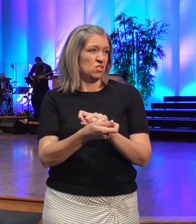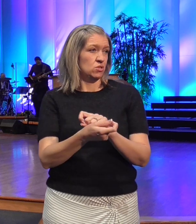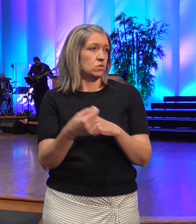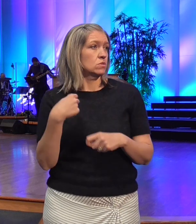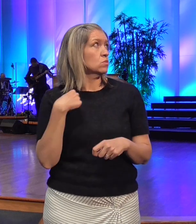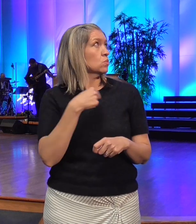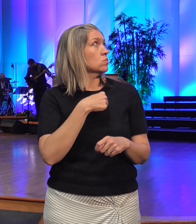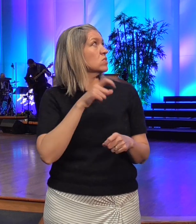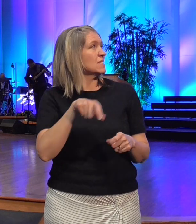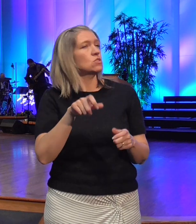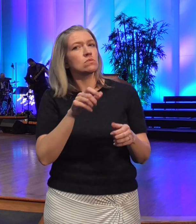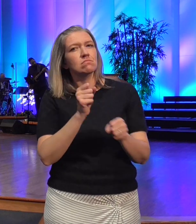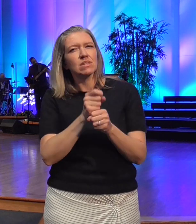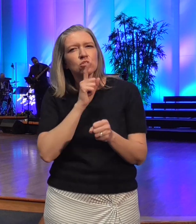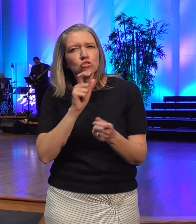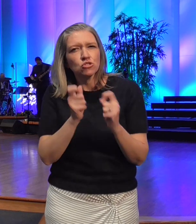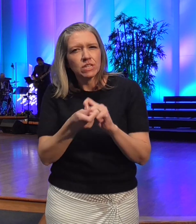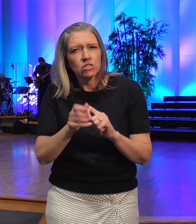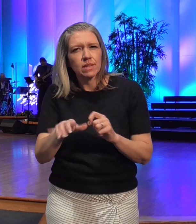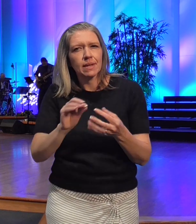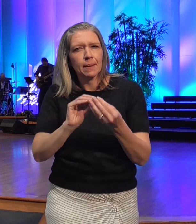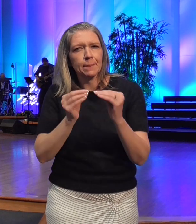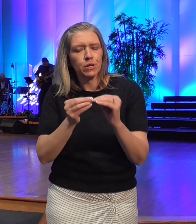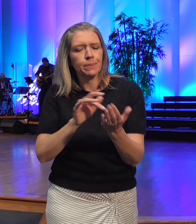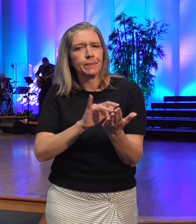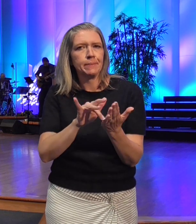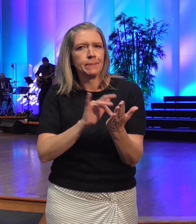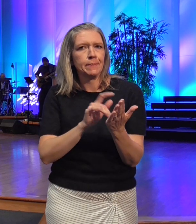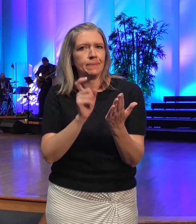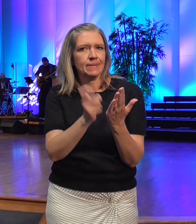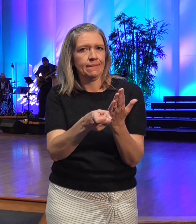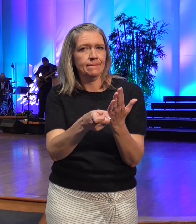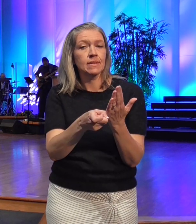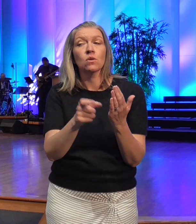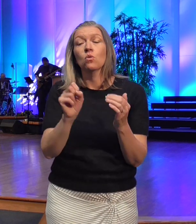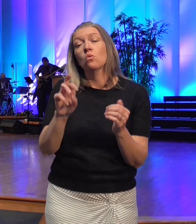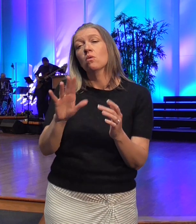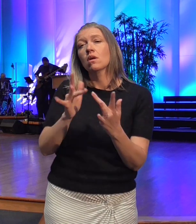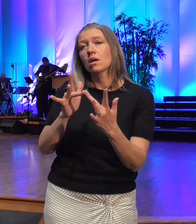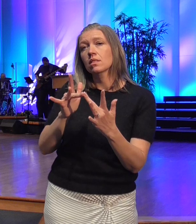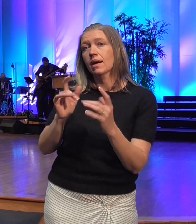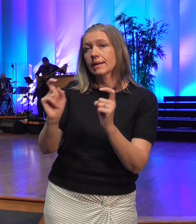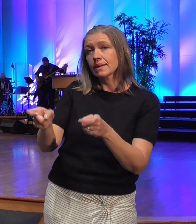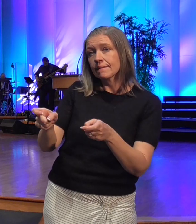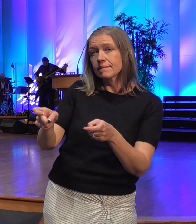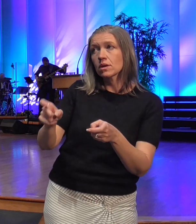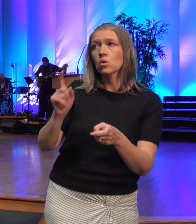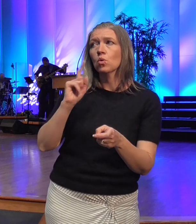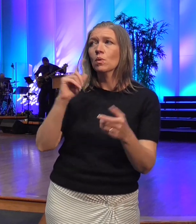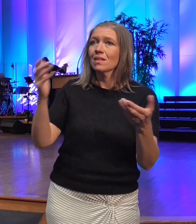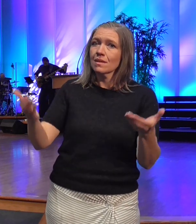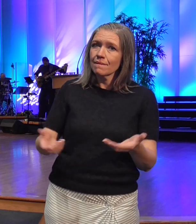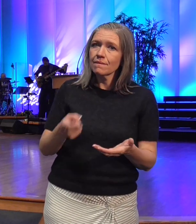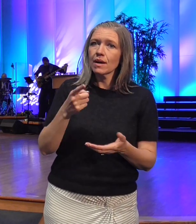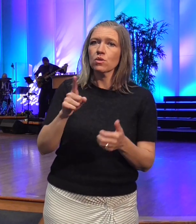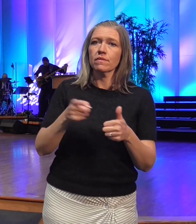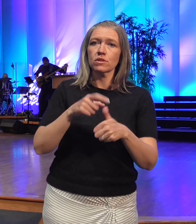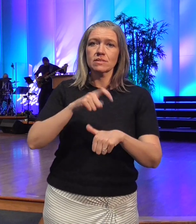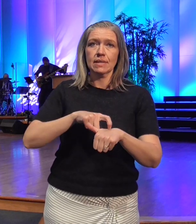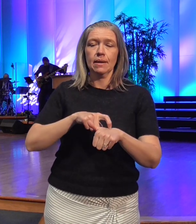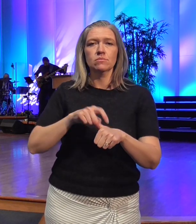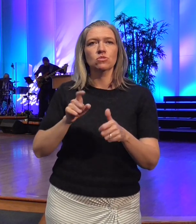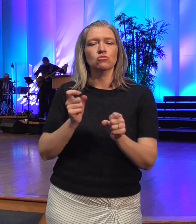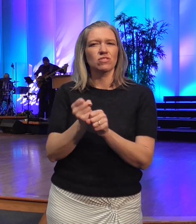so you need to change your number to give to us, and you can go online and give, and it'll invite you the first time you go there to create a new account